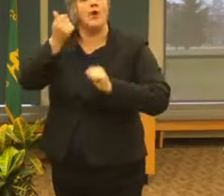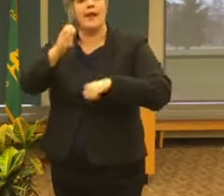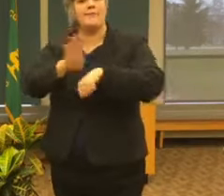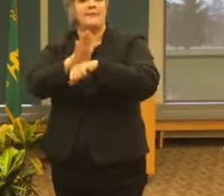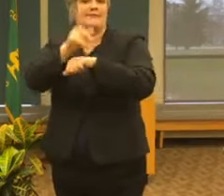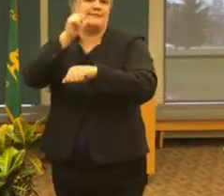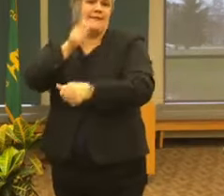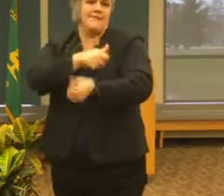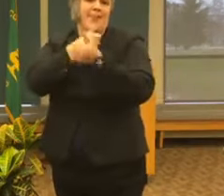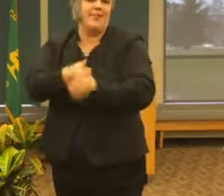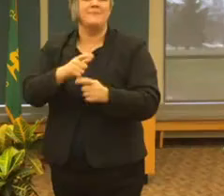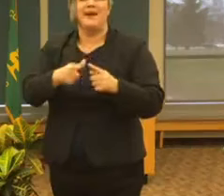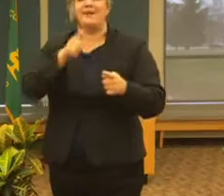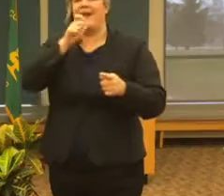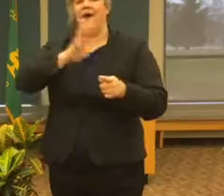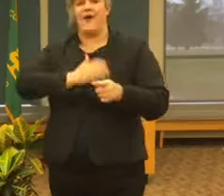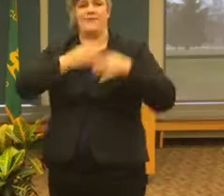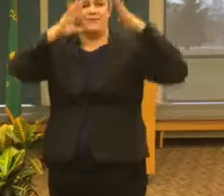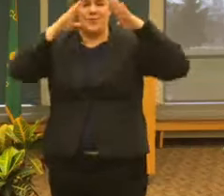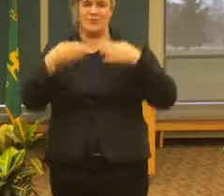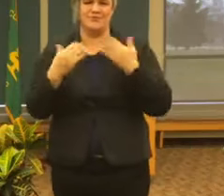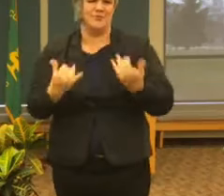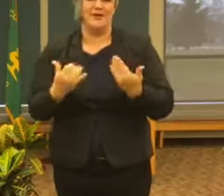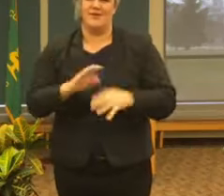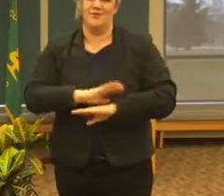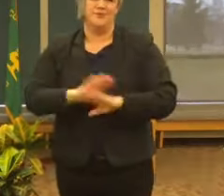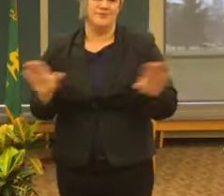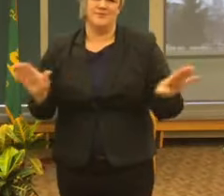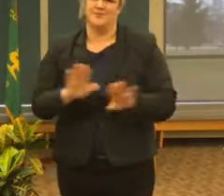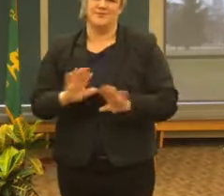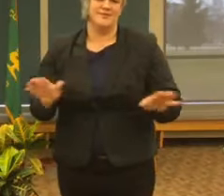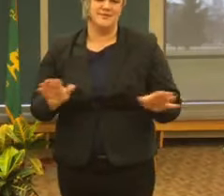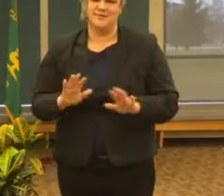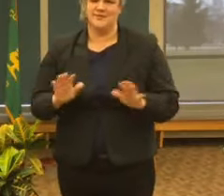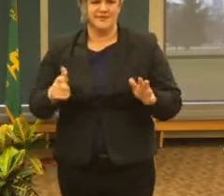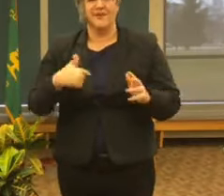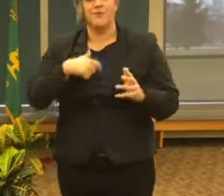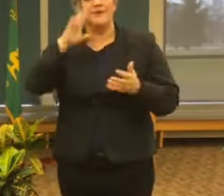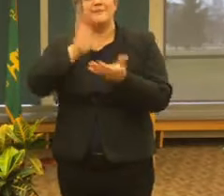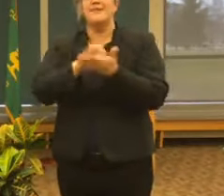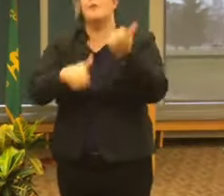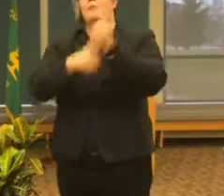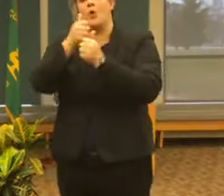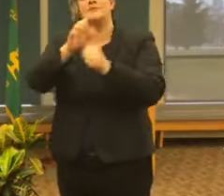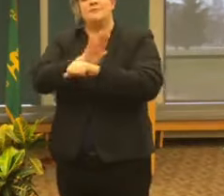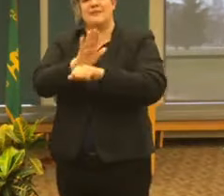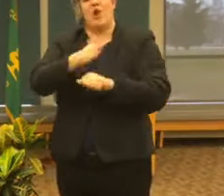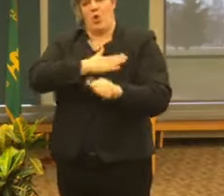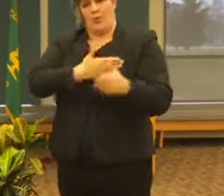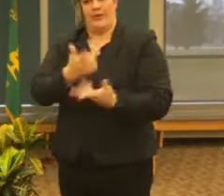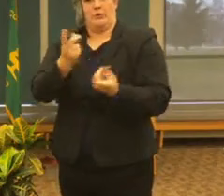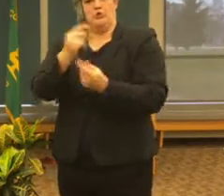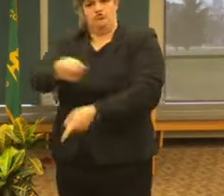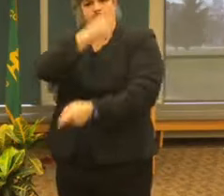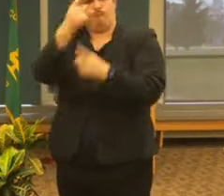not cooperate, but that's not our focus, at least initially. We believe that most businesses will step up and do the right